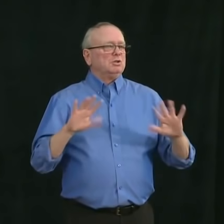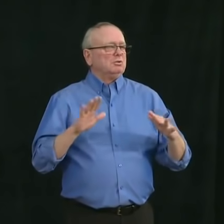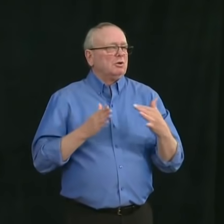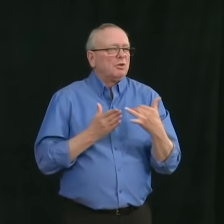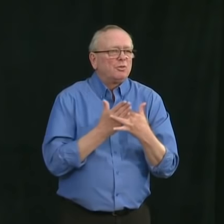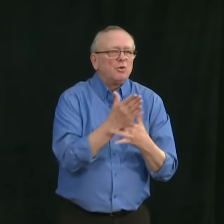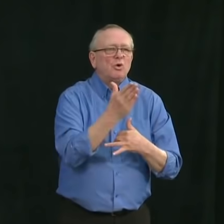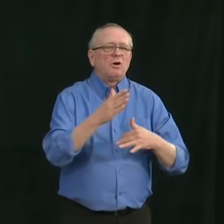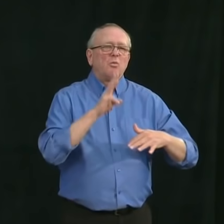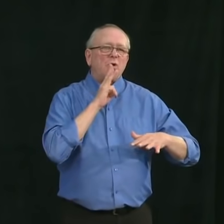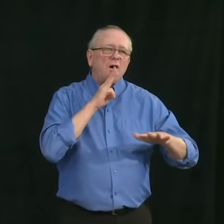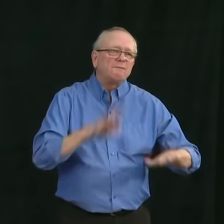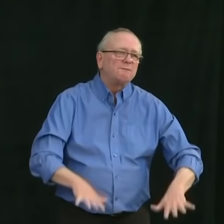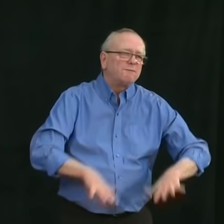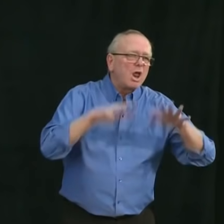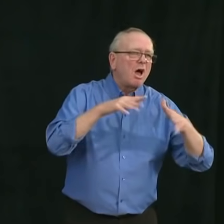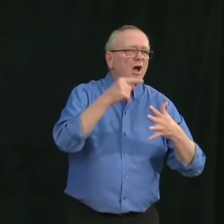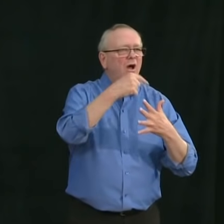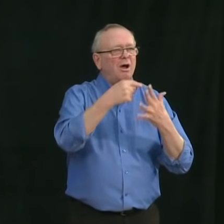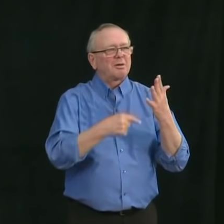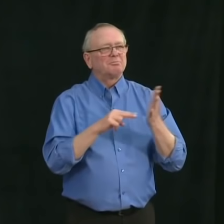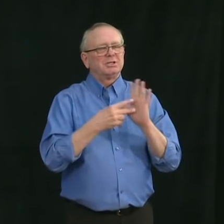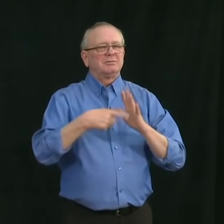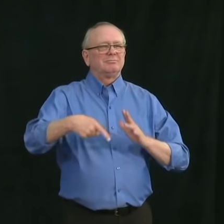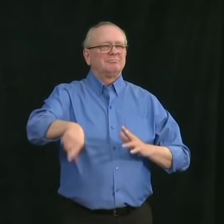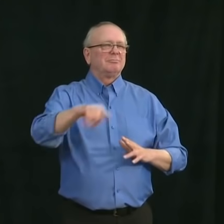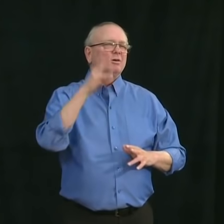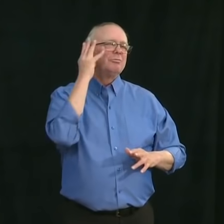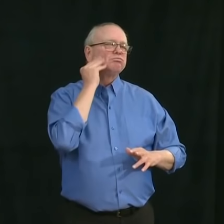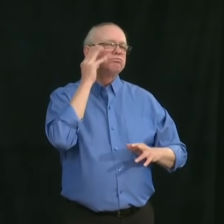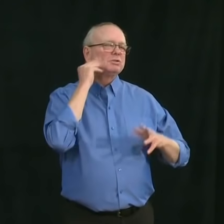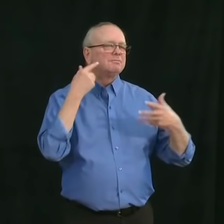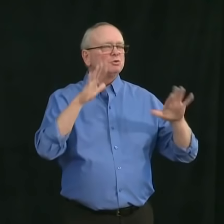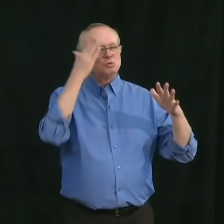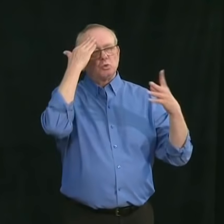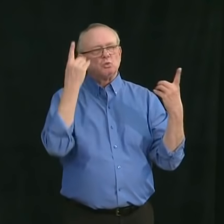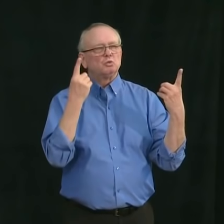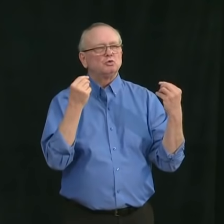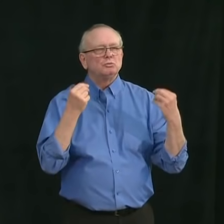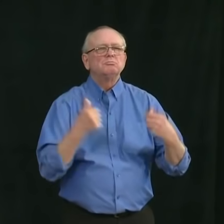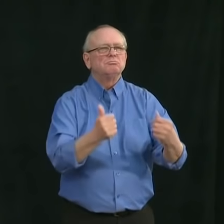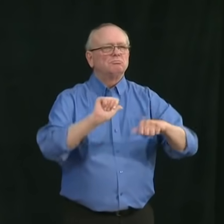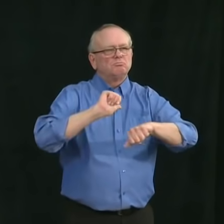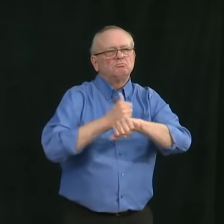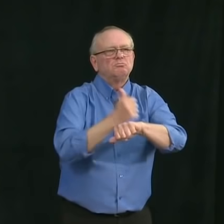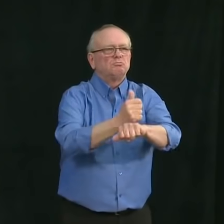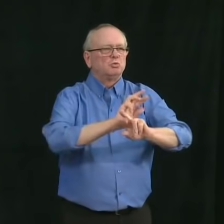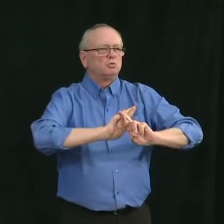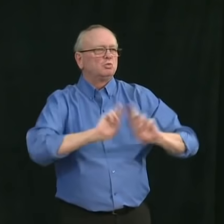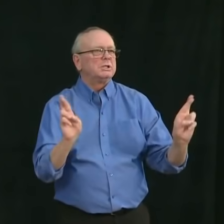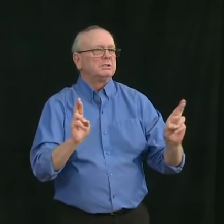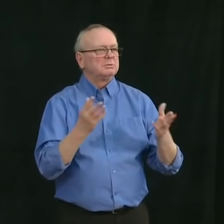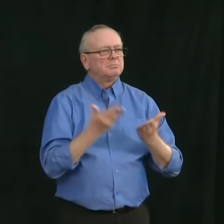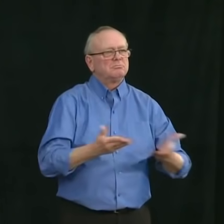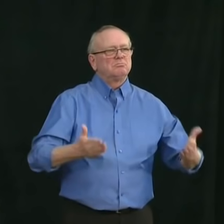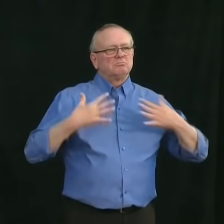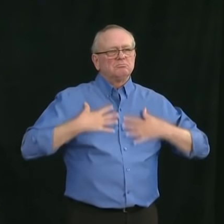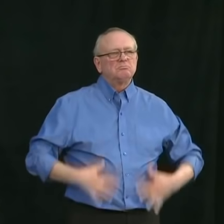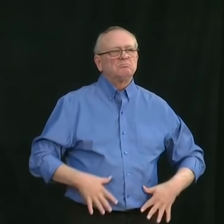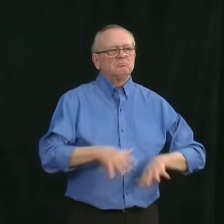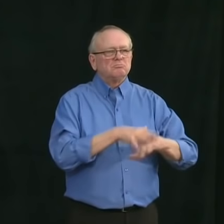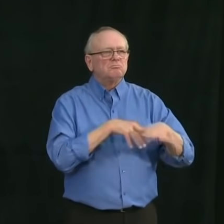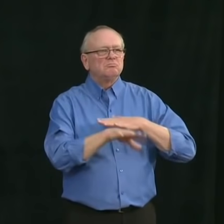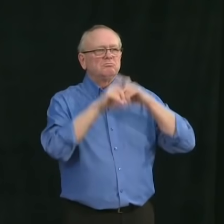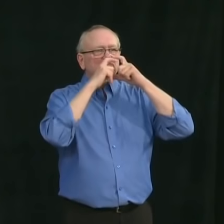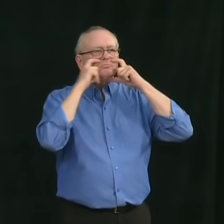Nation knew how to prepare and plan for sufficient equipment, personnel, and plans in place to treat those affected with